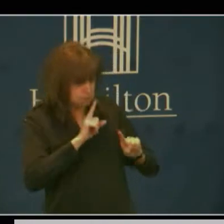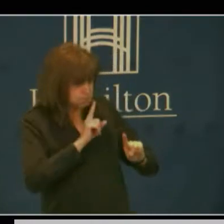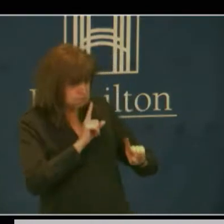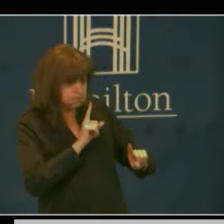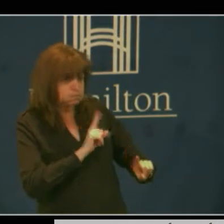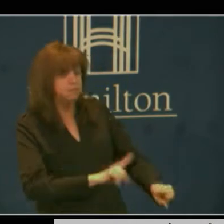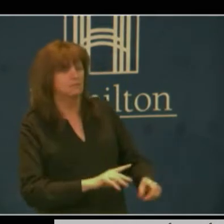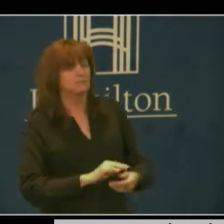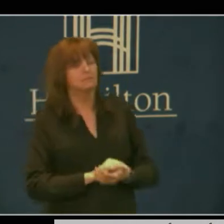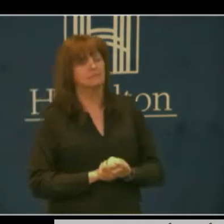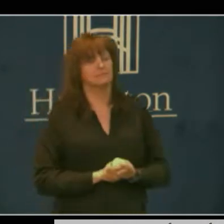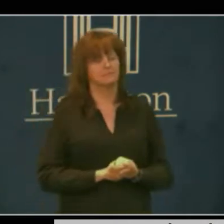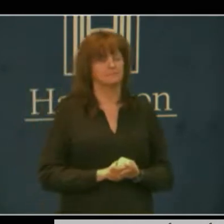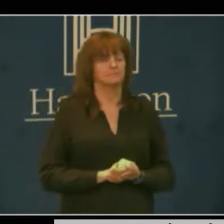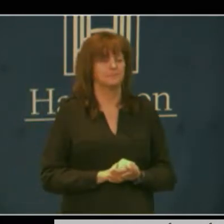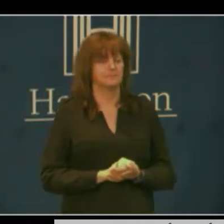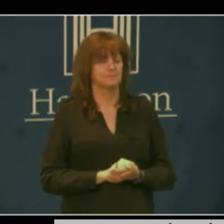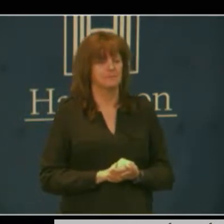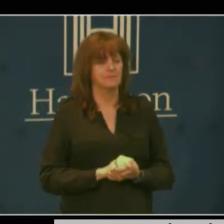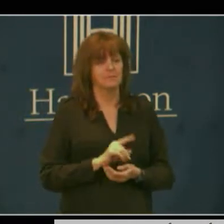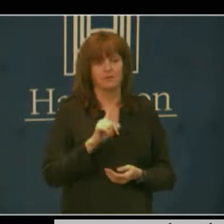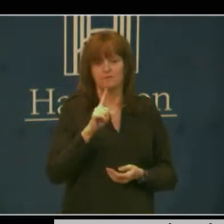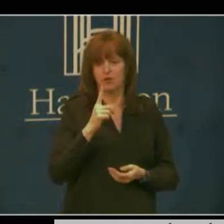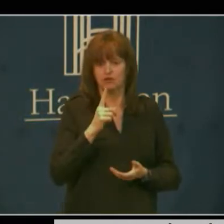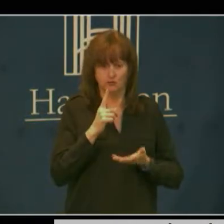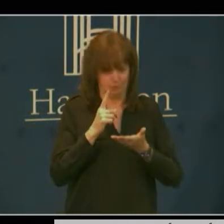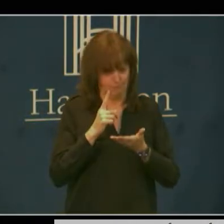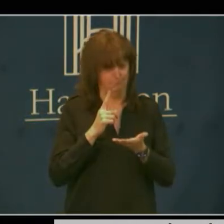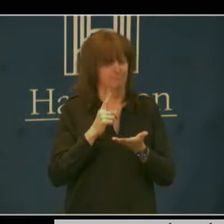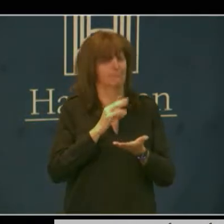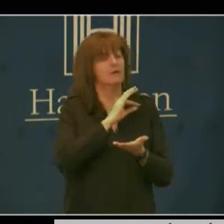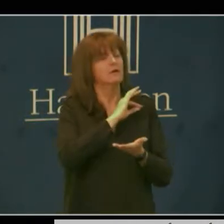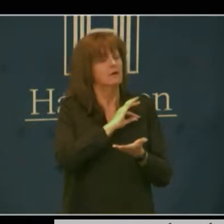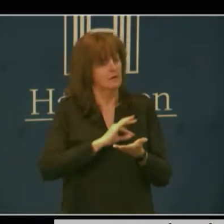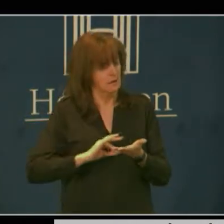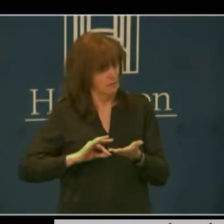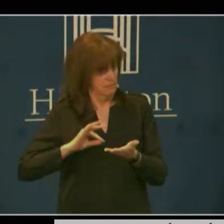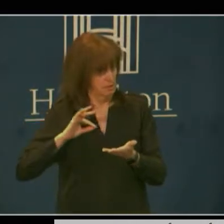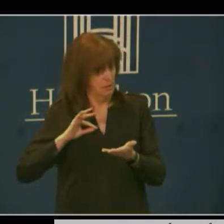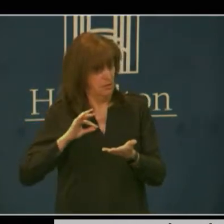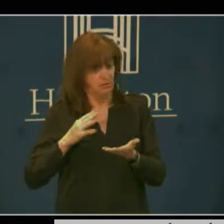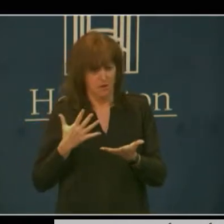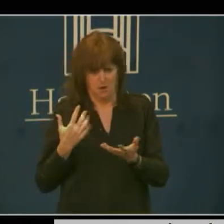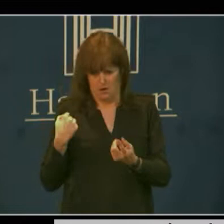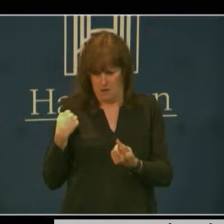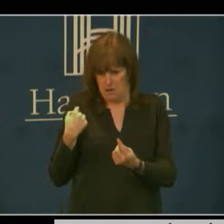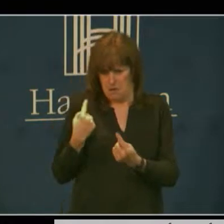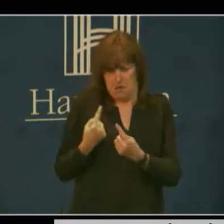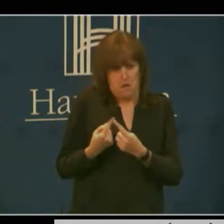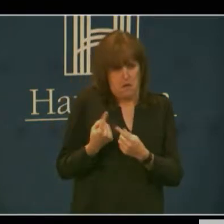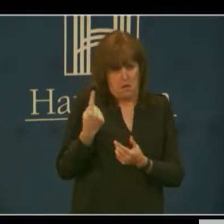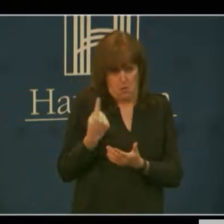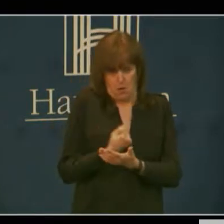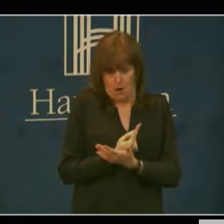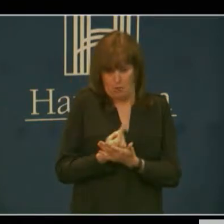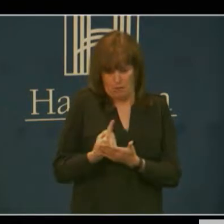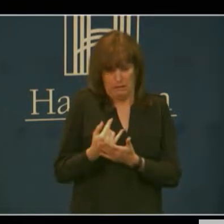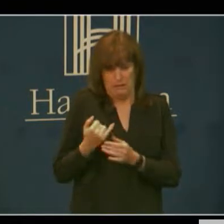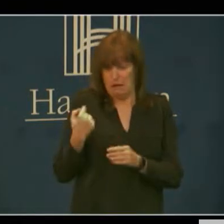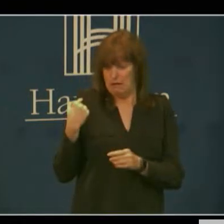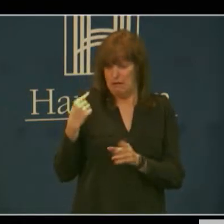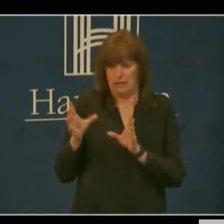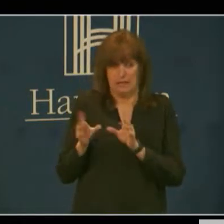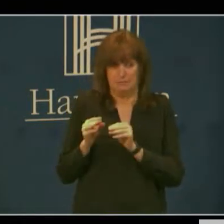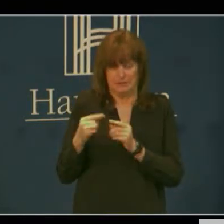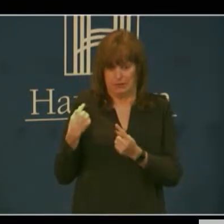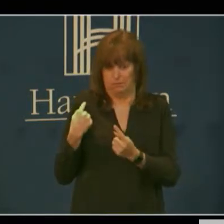questions, Mr. Mayor, it has been a week since we gathered for our last virtual town hall. Can you once again kick things